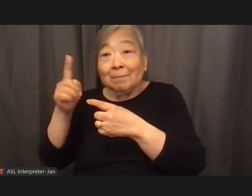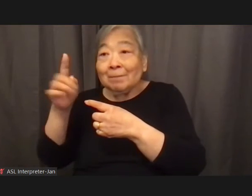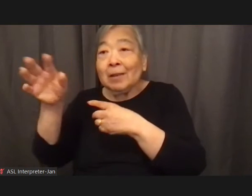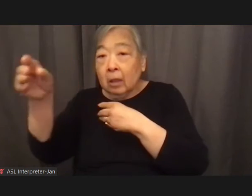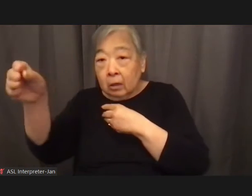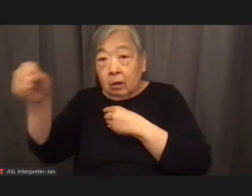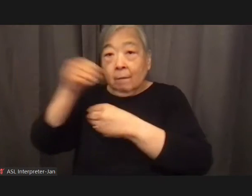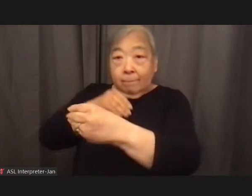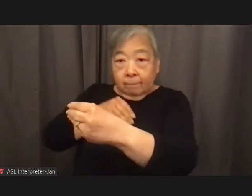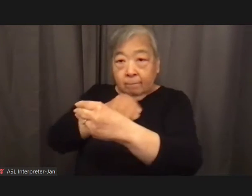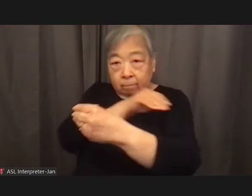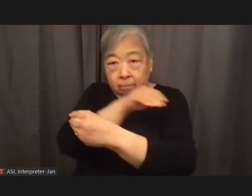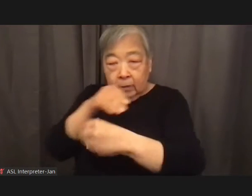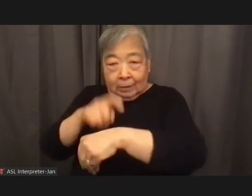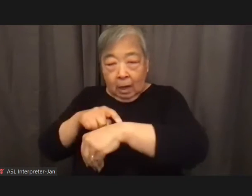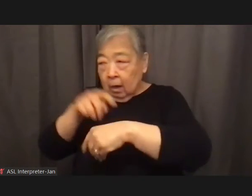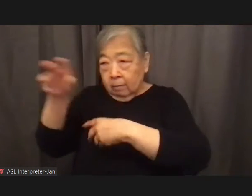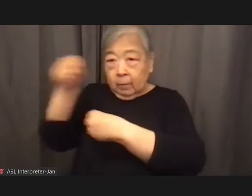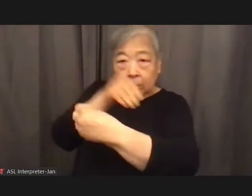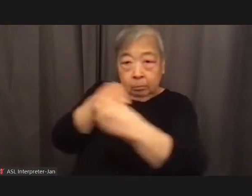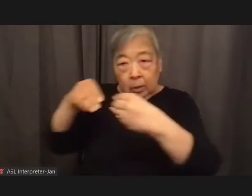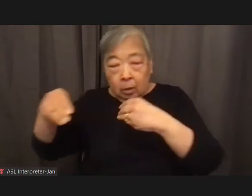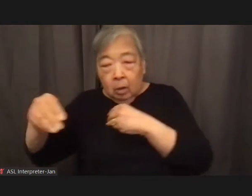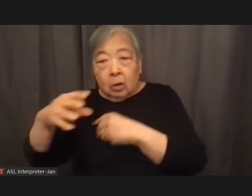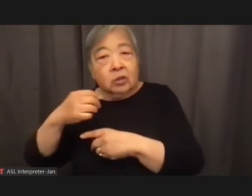Such are the compromises.